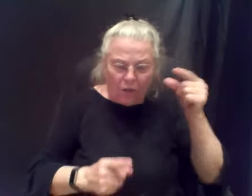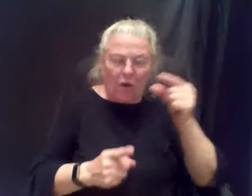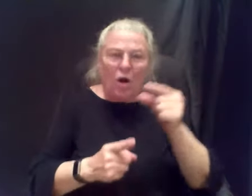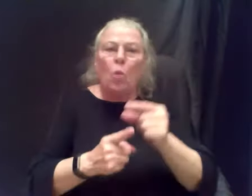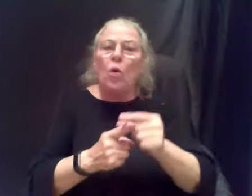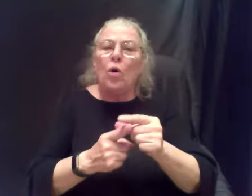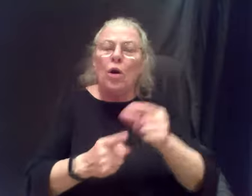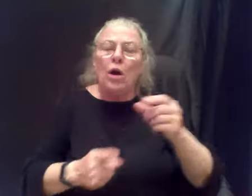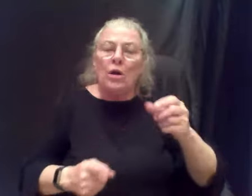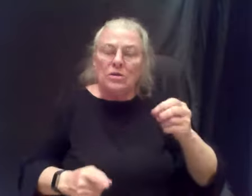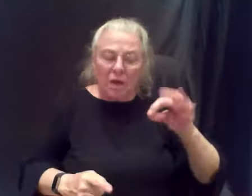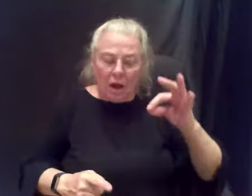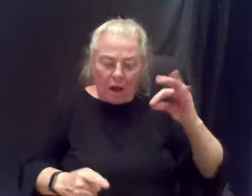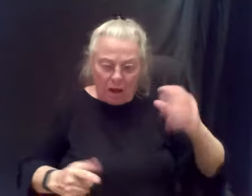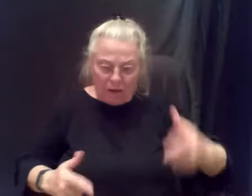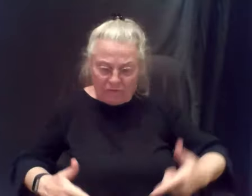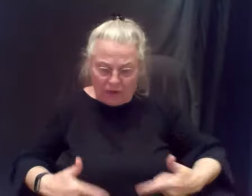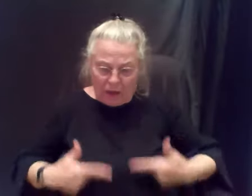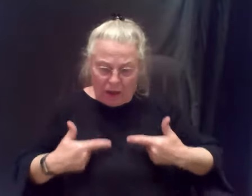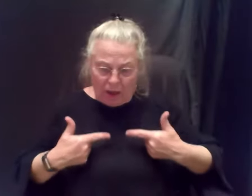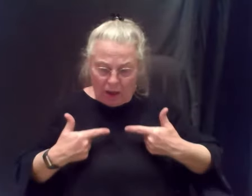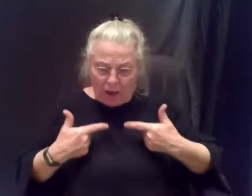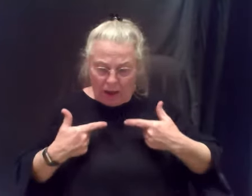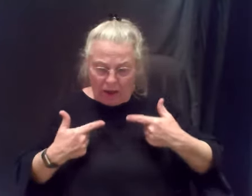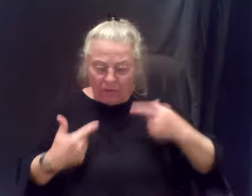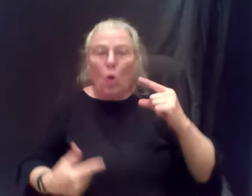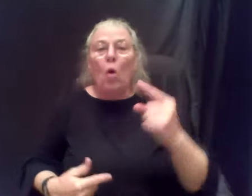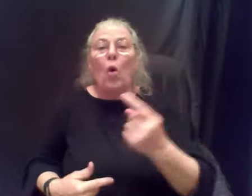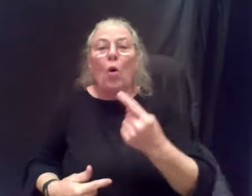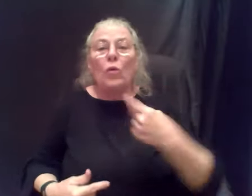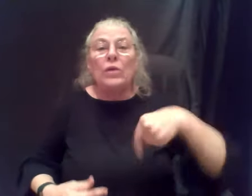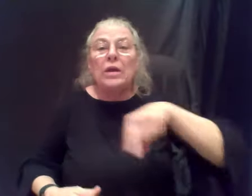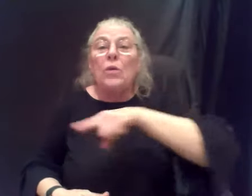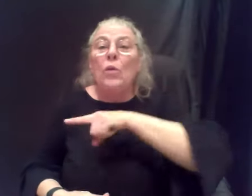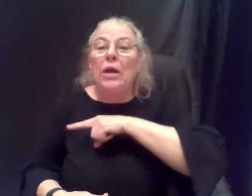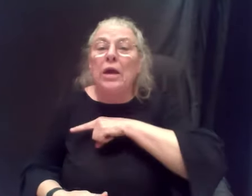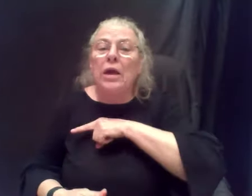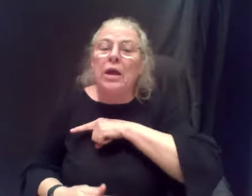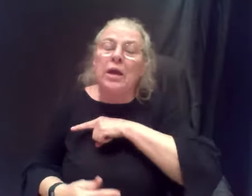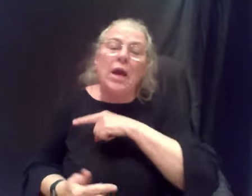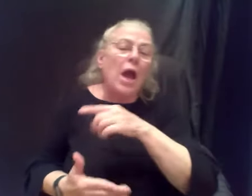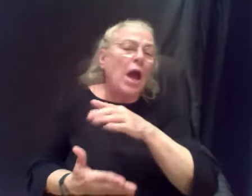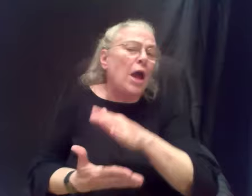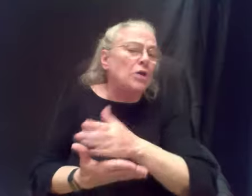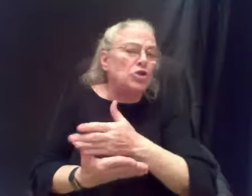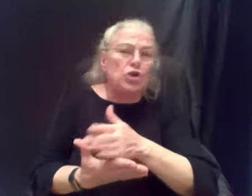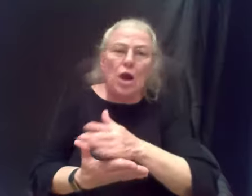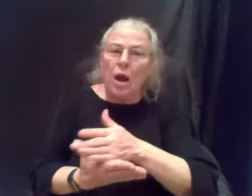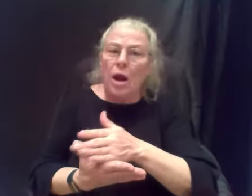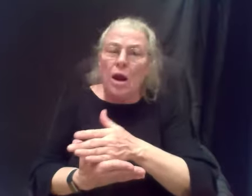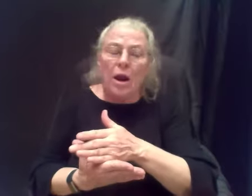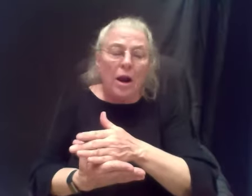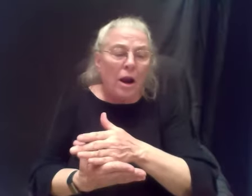the words of life only we can